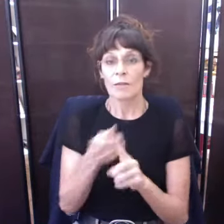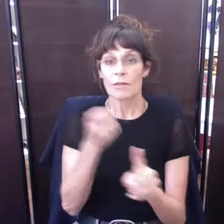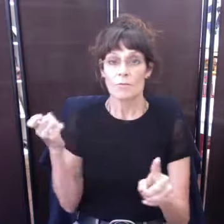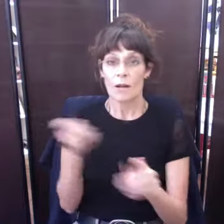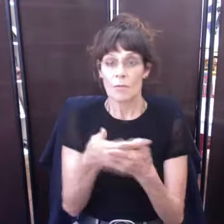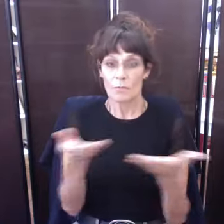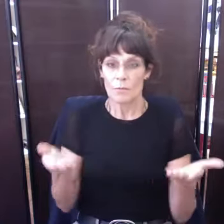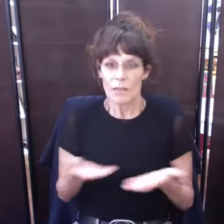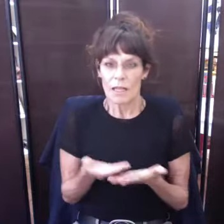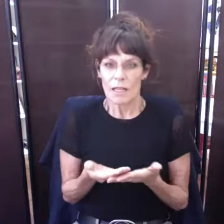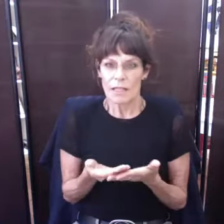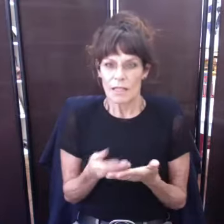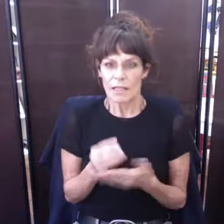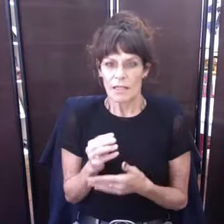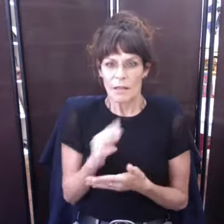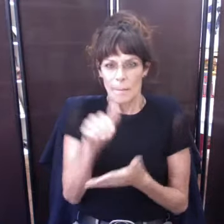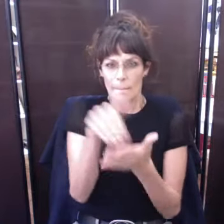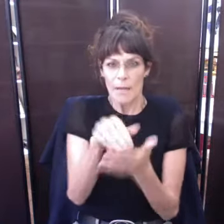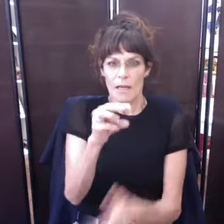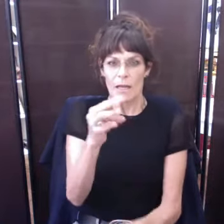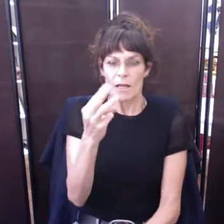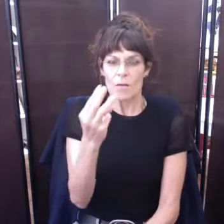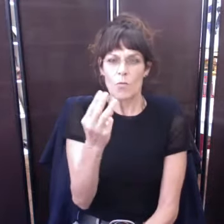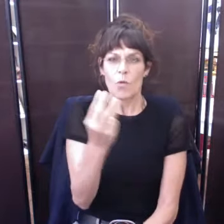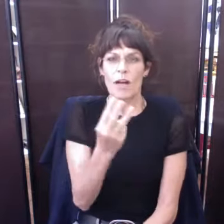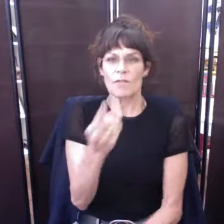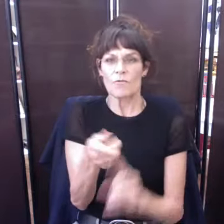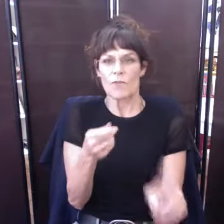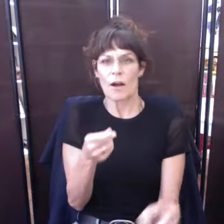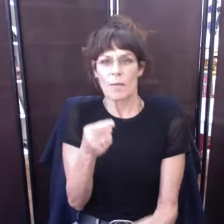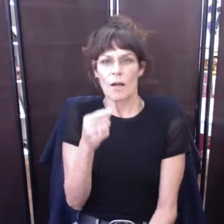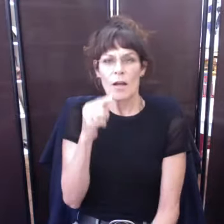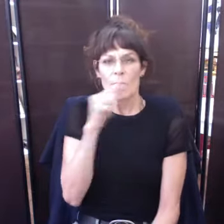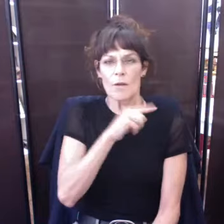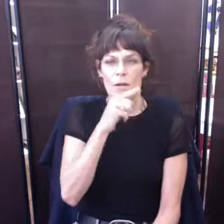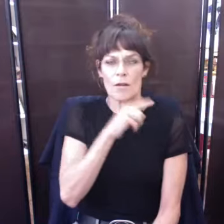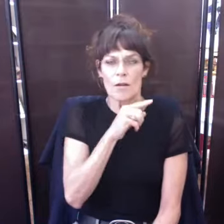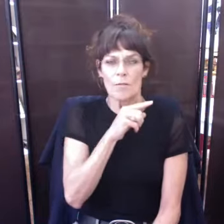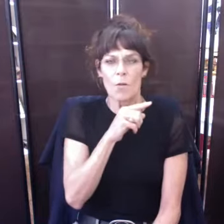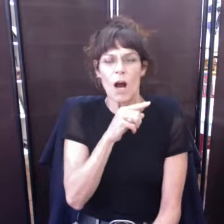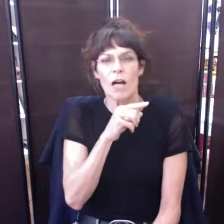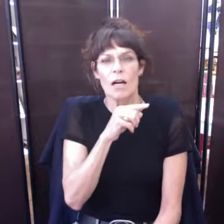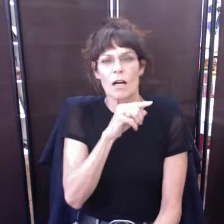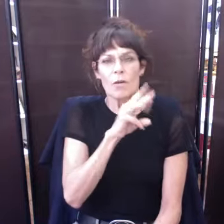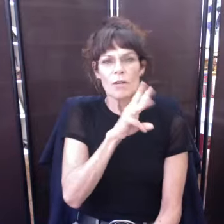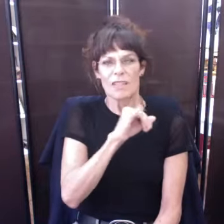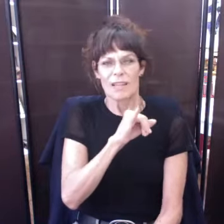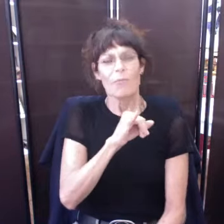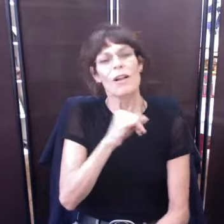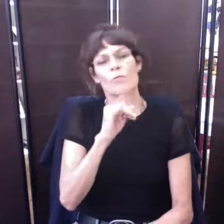the Midwest. So I'm from Milwaukee, Wisconsin, or actually it's called Germantown, but you will have no idea where that is. So